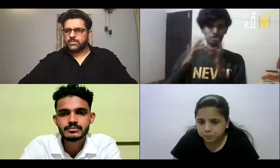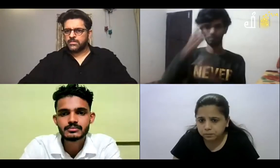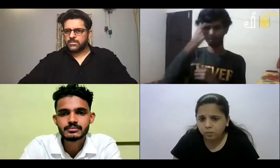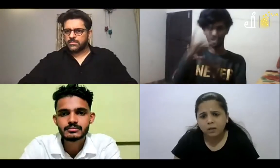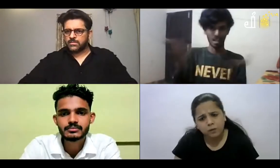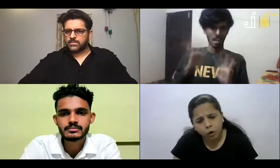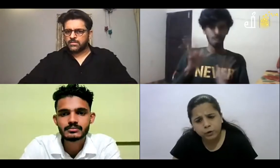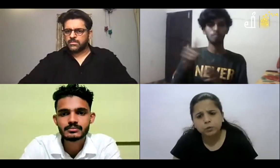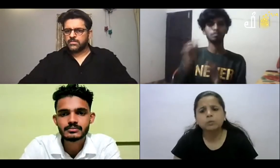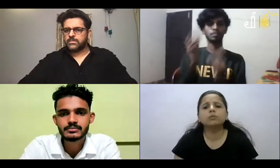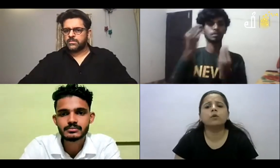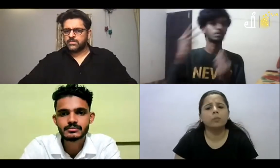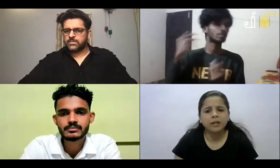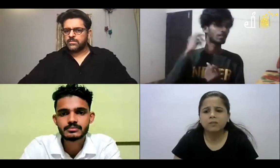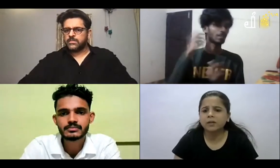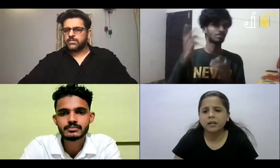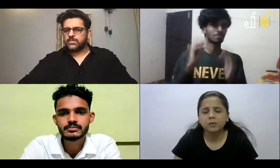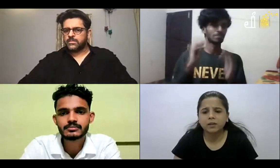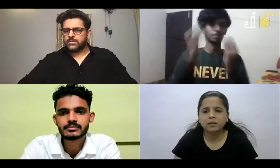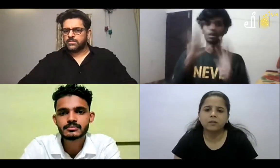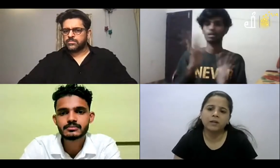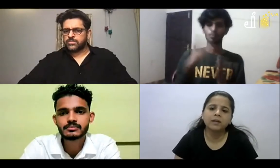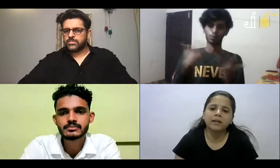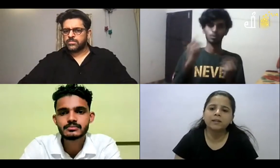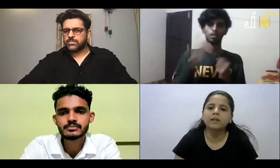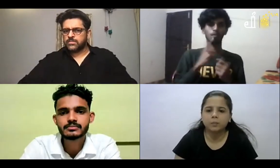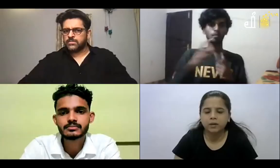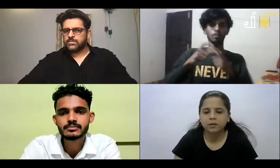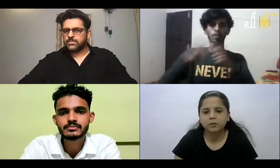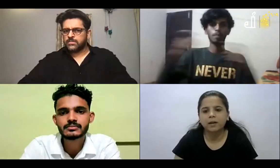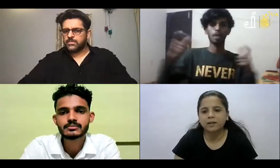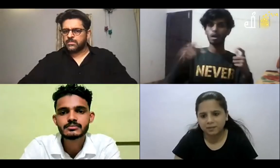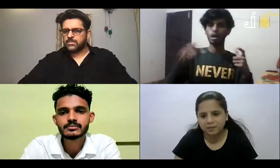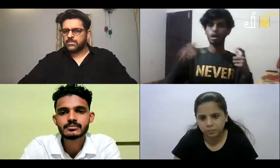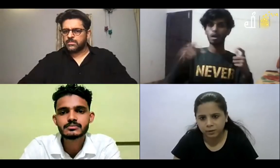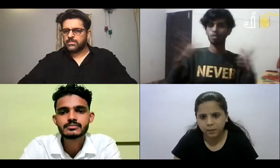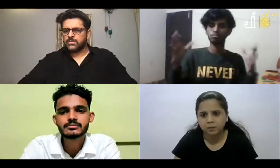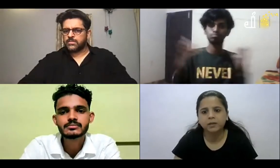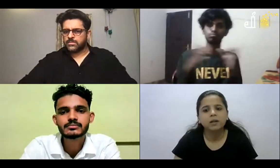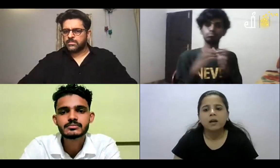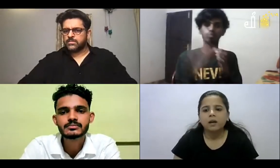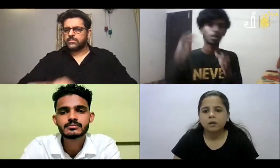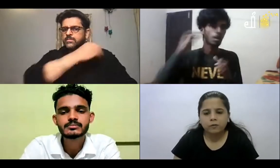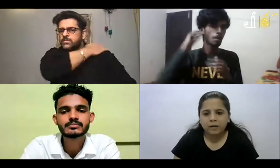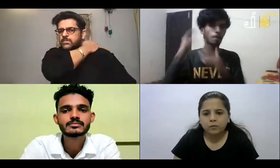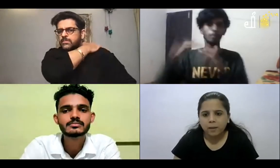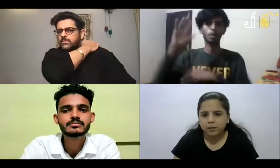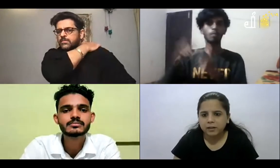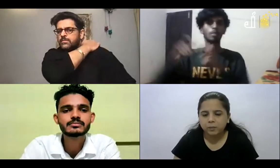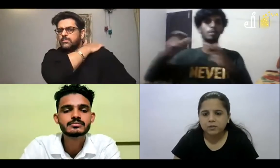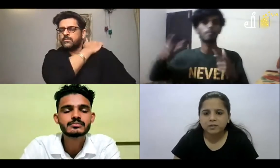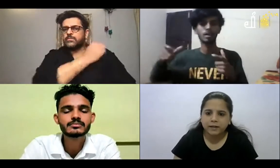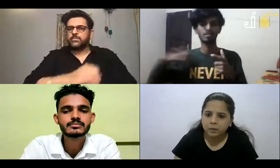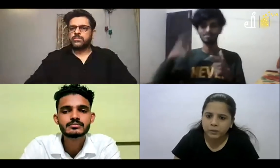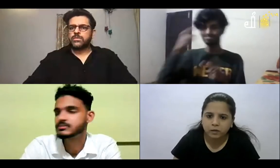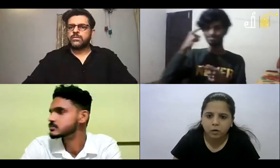uh, if you want to communicate with anyone, like we can get the interpreters for our accessibility part, but a lot of time what happened that